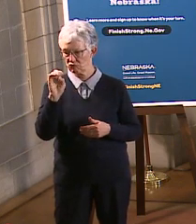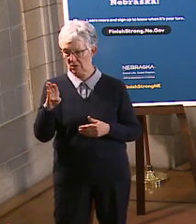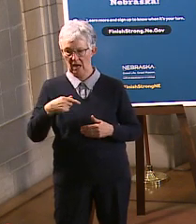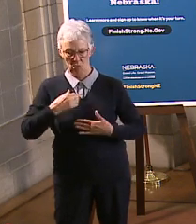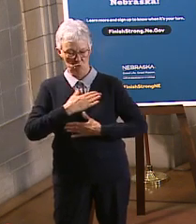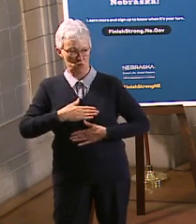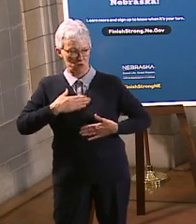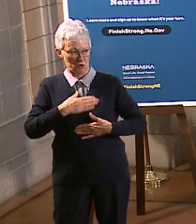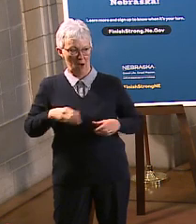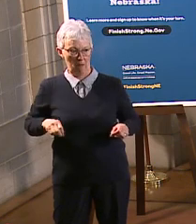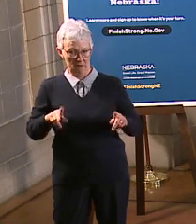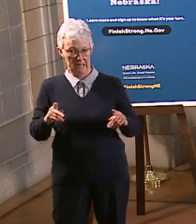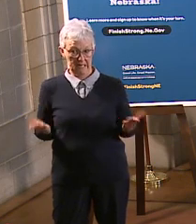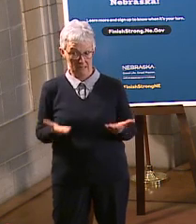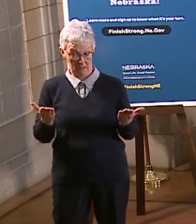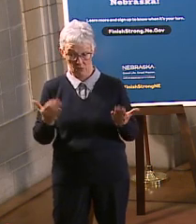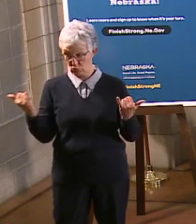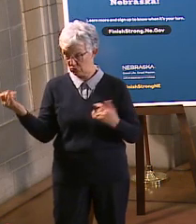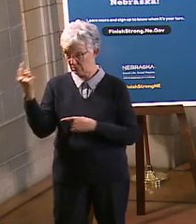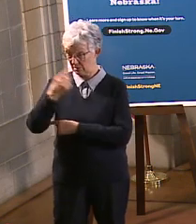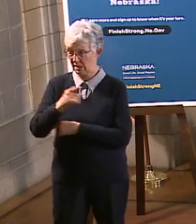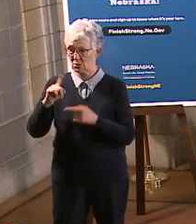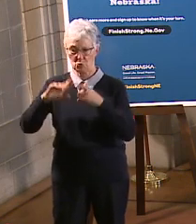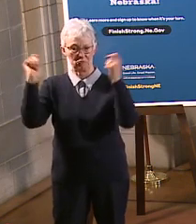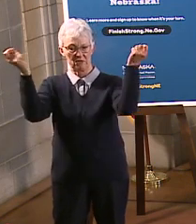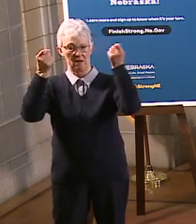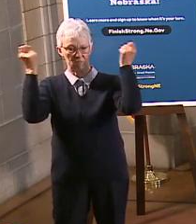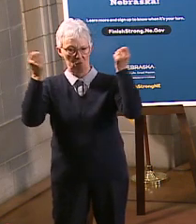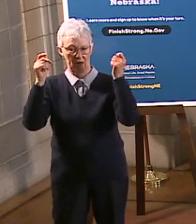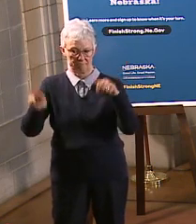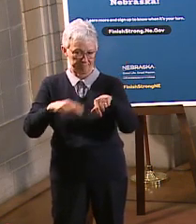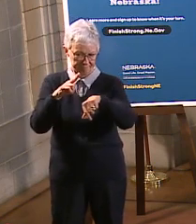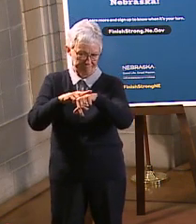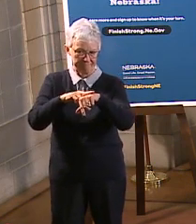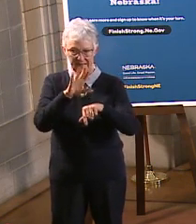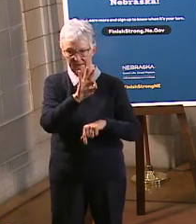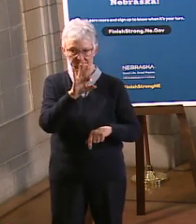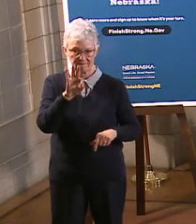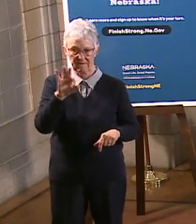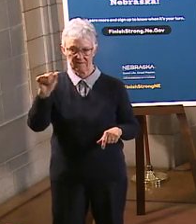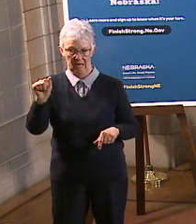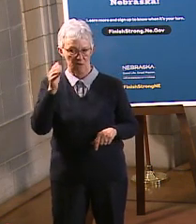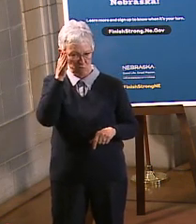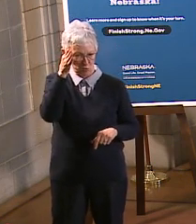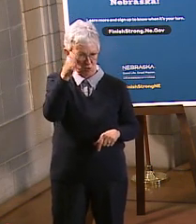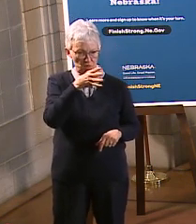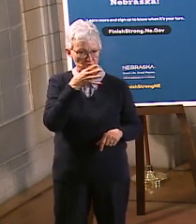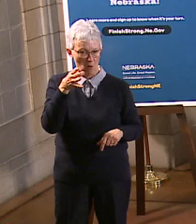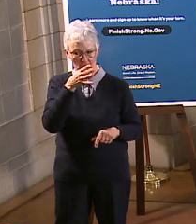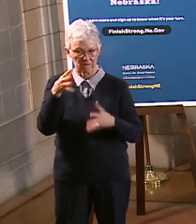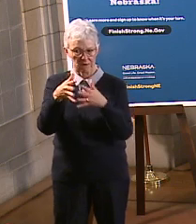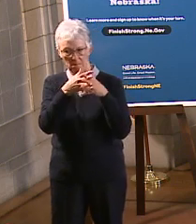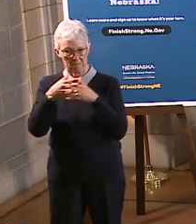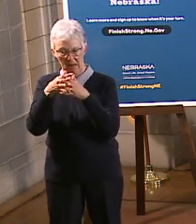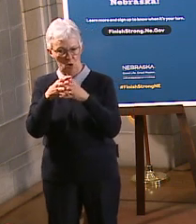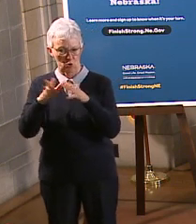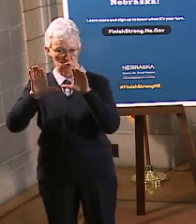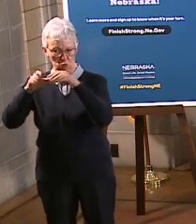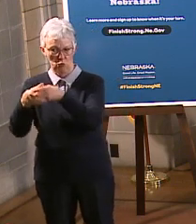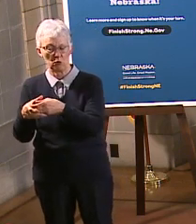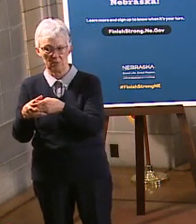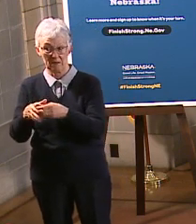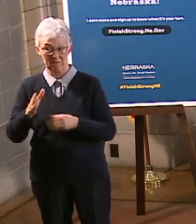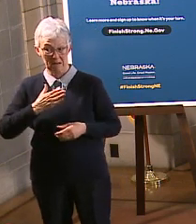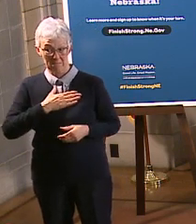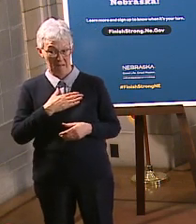Ricketts and others as we celebrate National FFA Week. My roots in FFA go way back, and I attribute